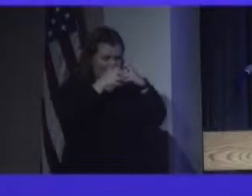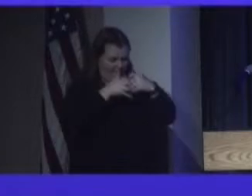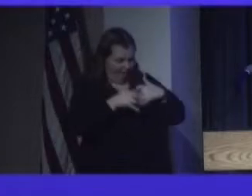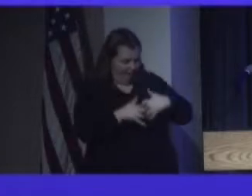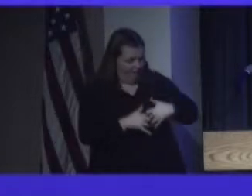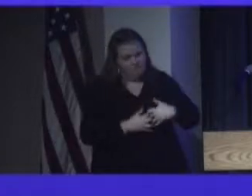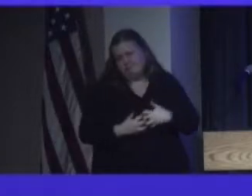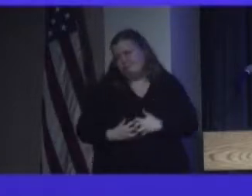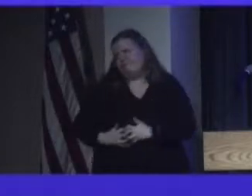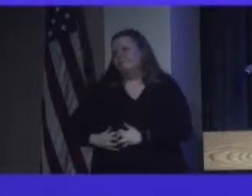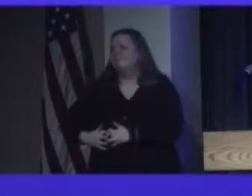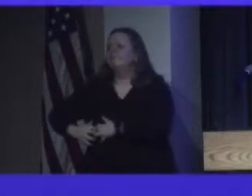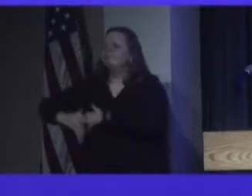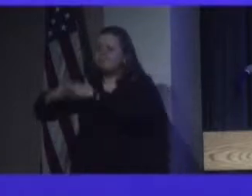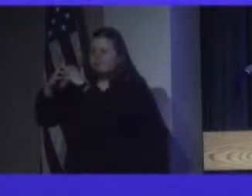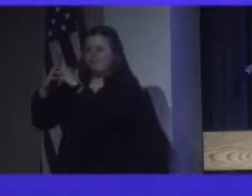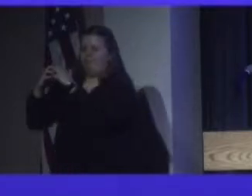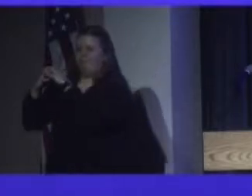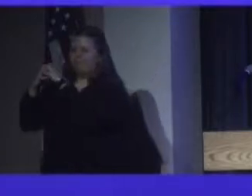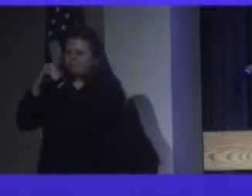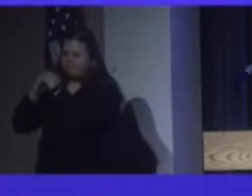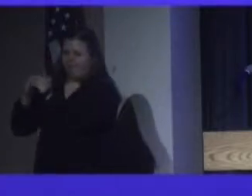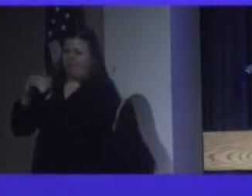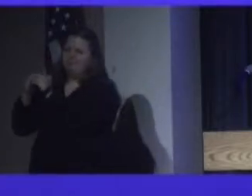Fix what I've